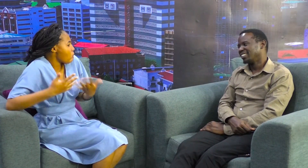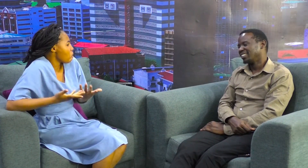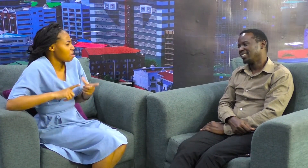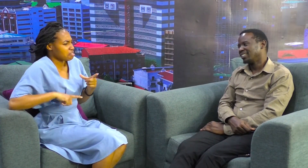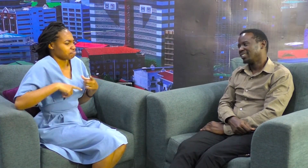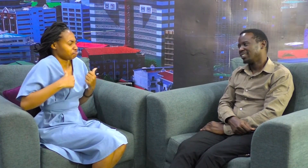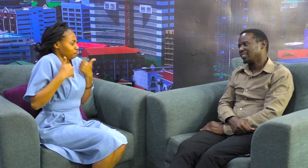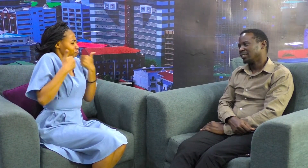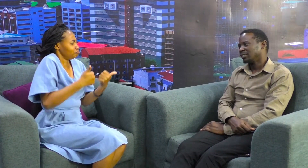How